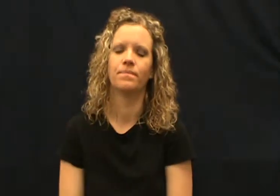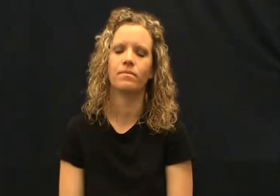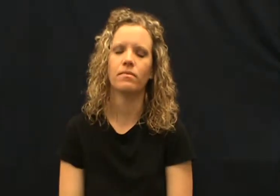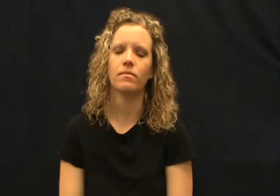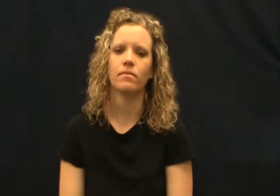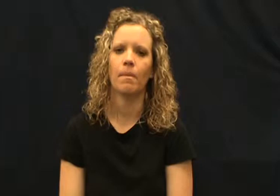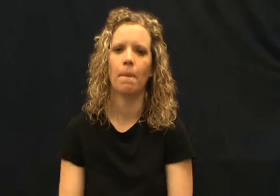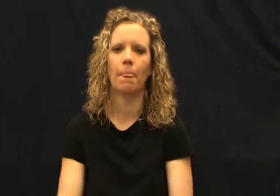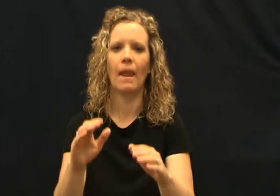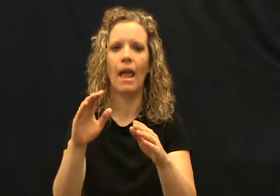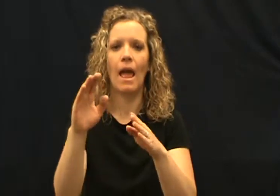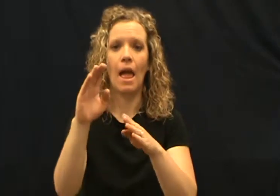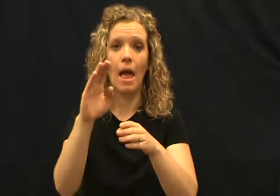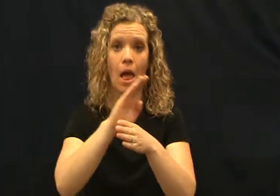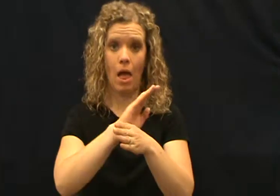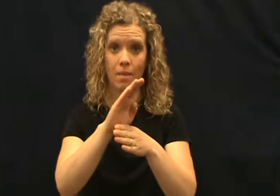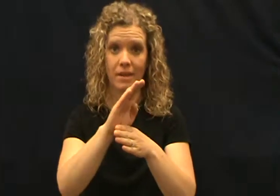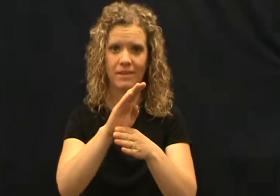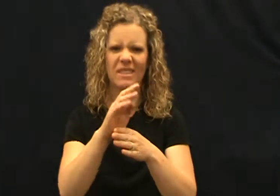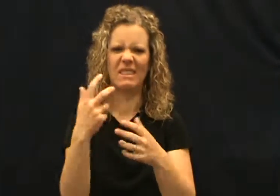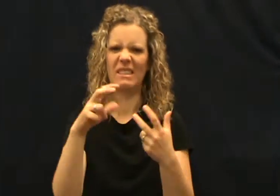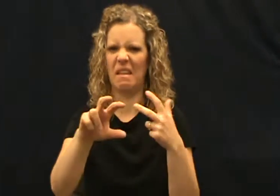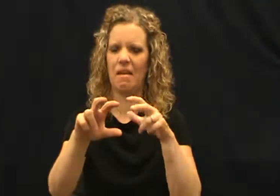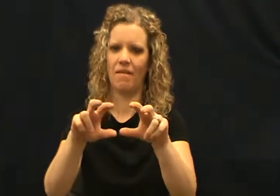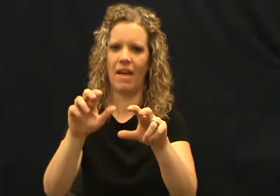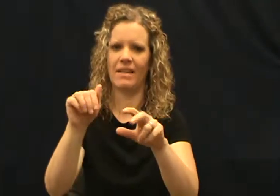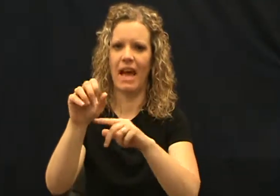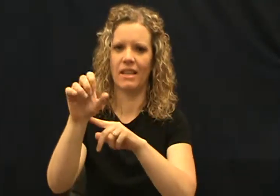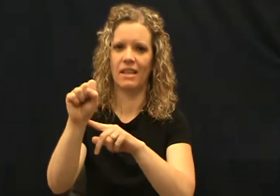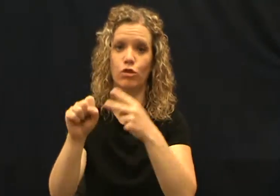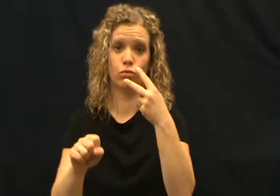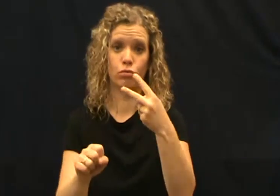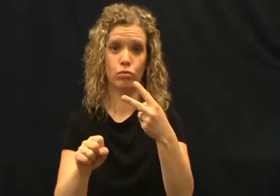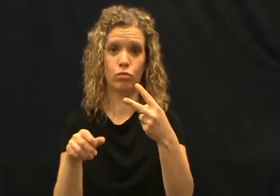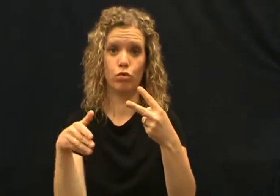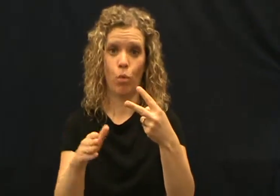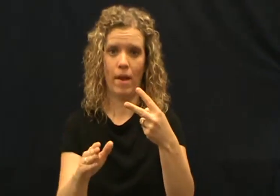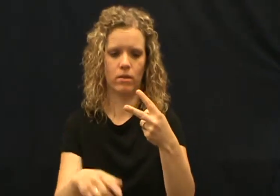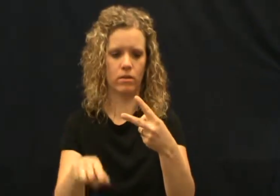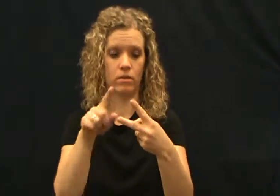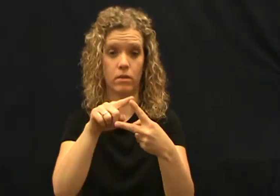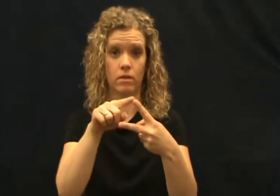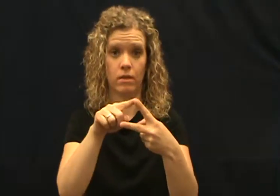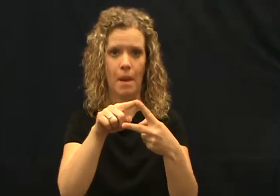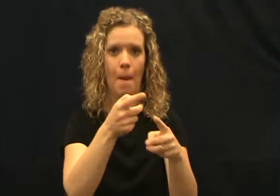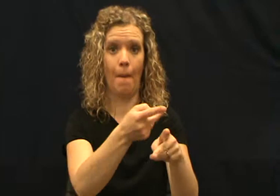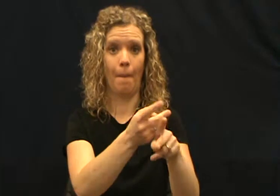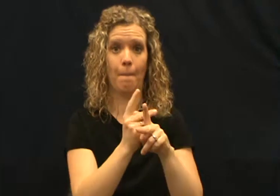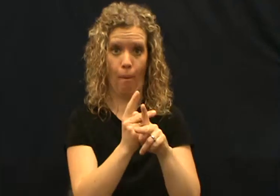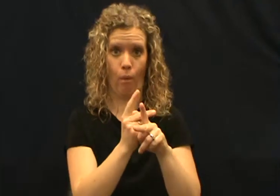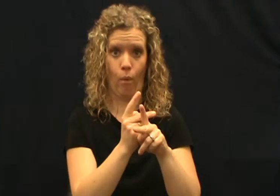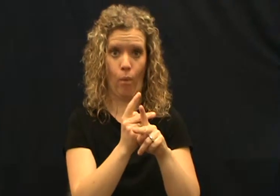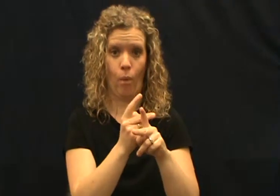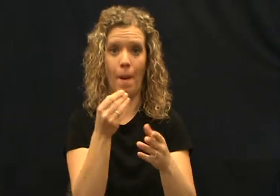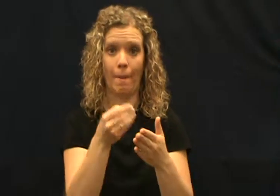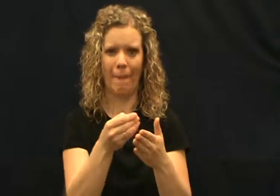The company can invest in assets in one of two ways. It can either take out debt, i.e. loans,